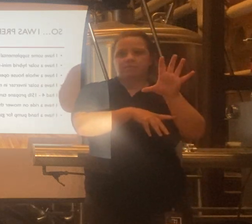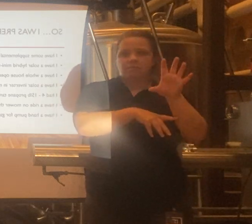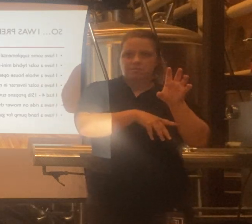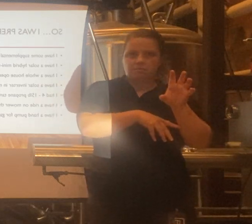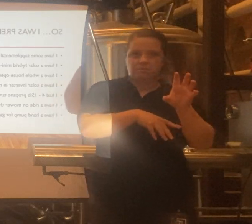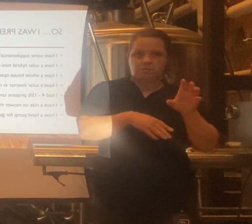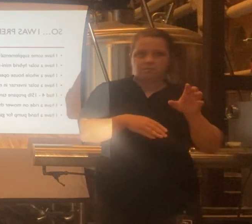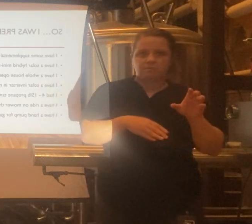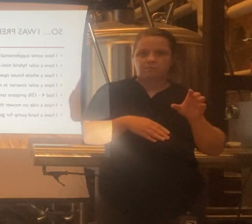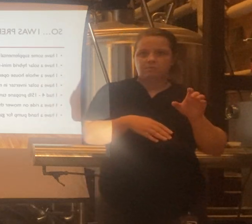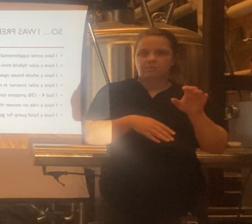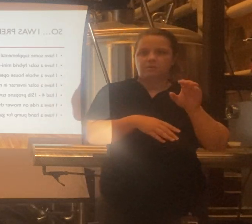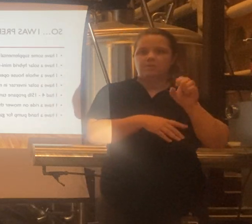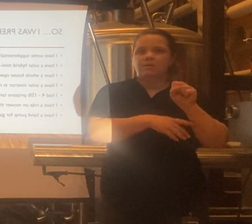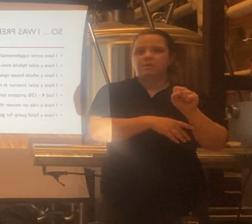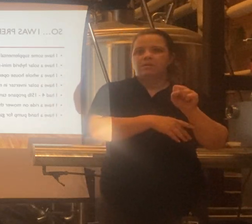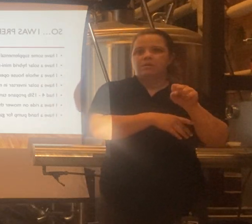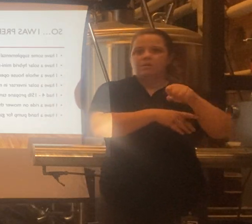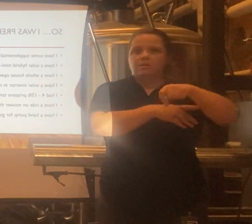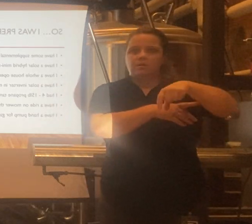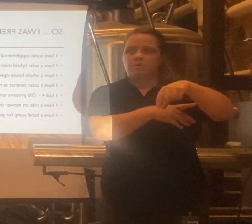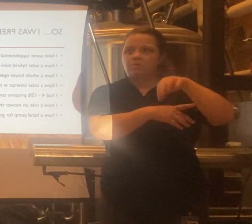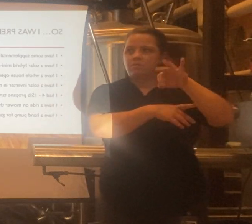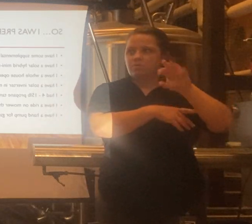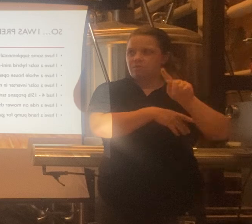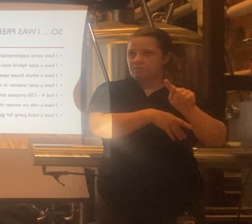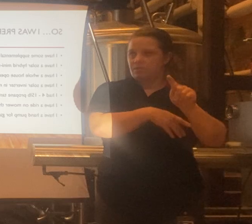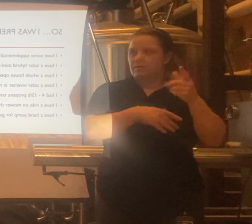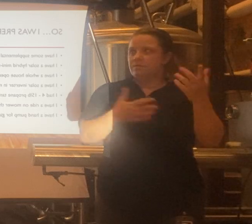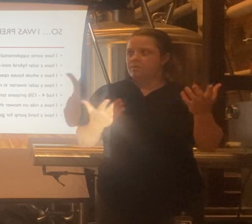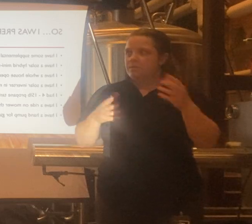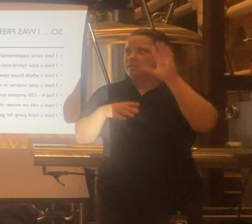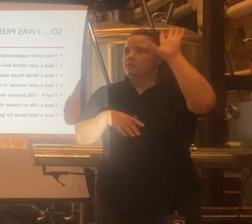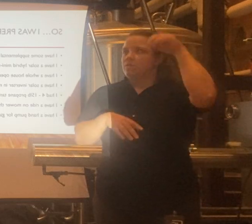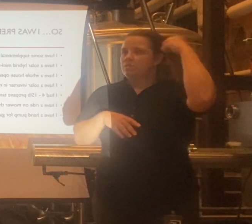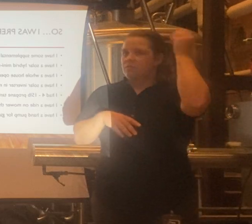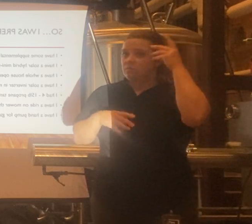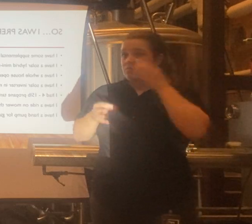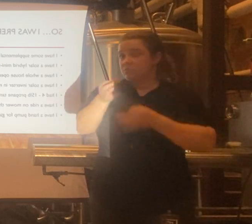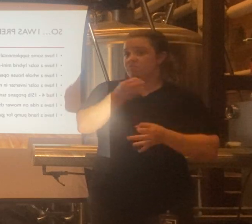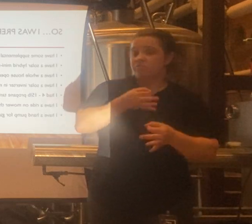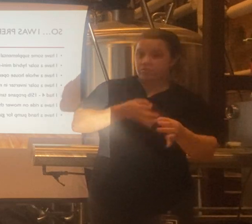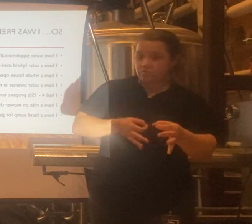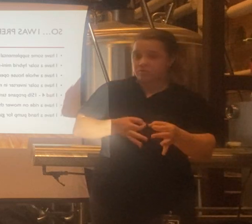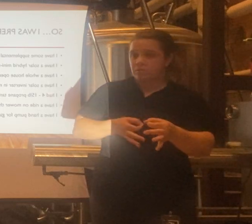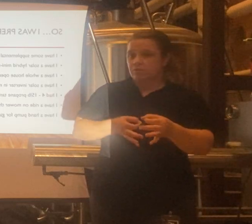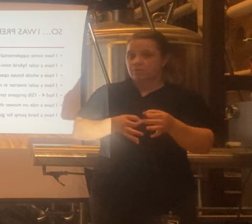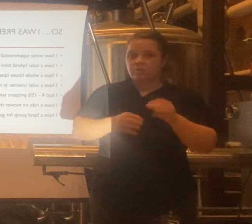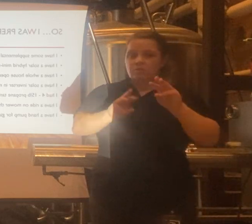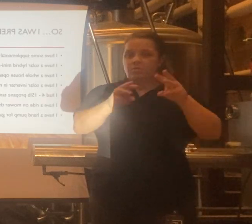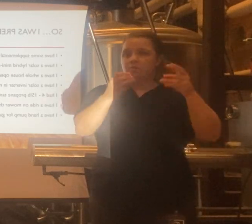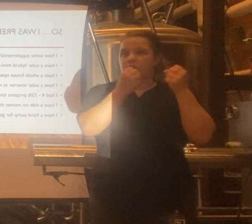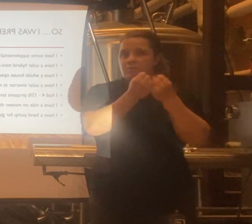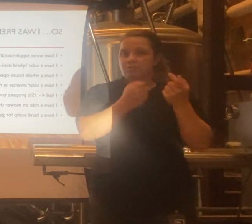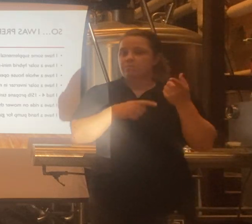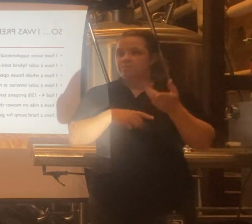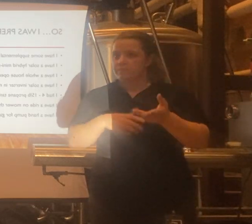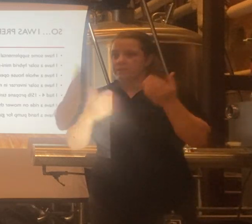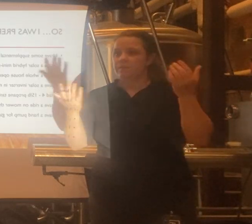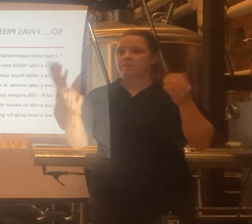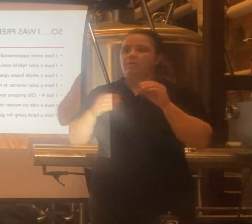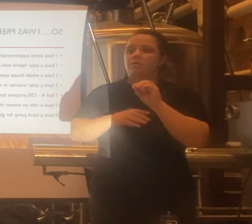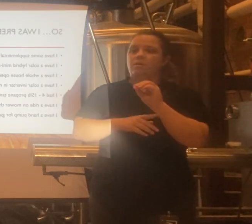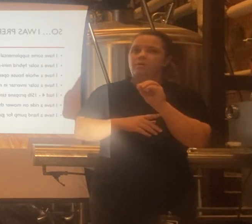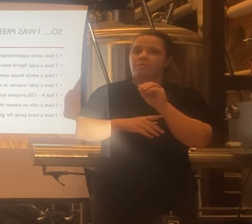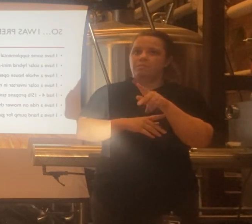in there as well as grid feed. And then I had a solar inverter in the workshop. We'll see that. And then, of course, an open frame